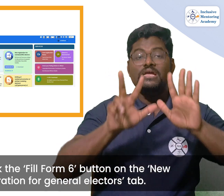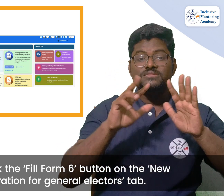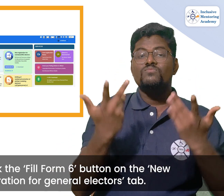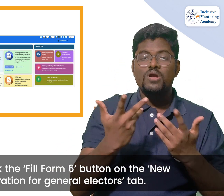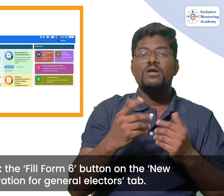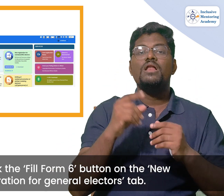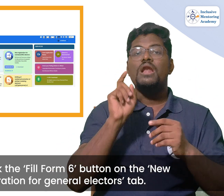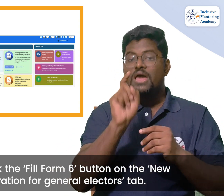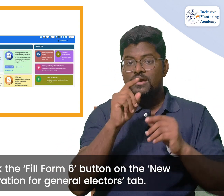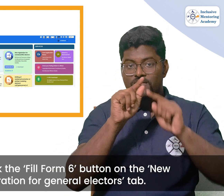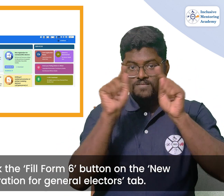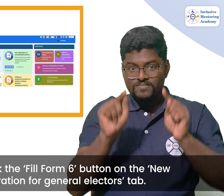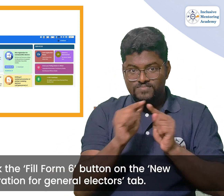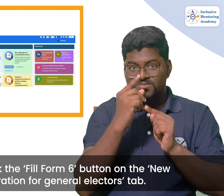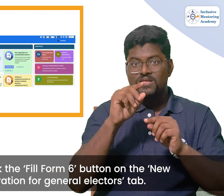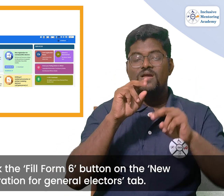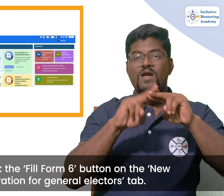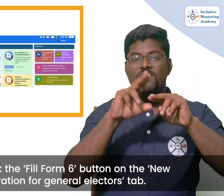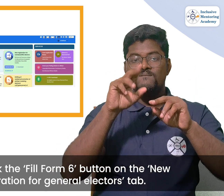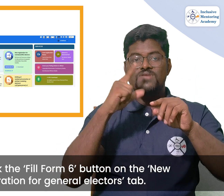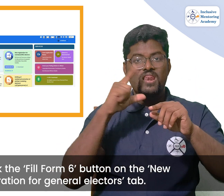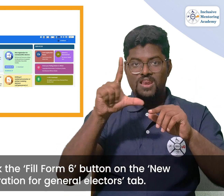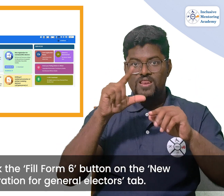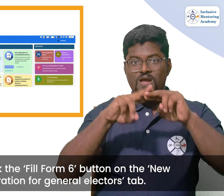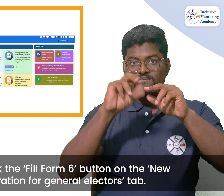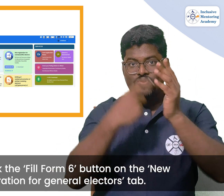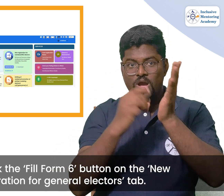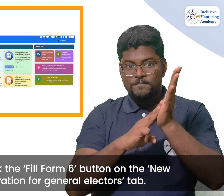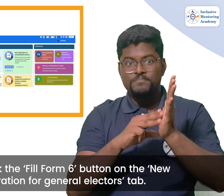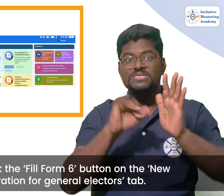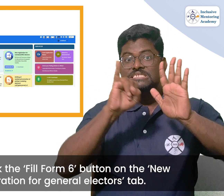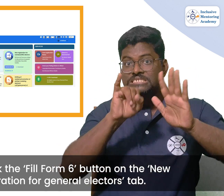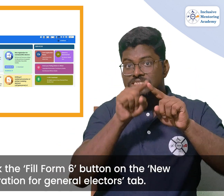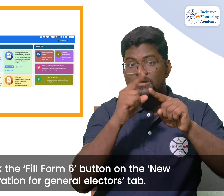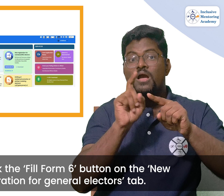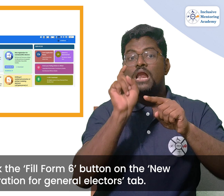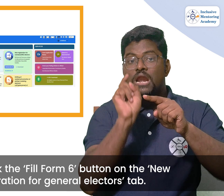8. Click the Fill Form 6 button on the New Registration for General Electors tab.